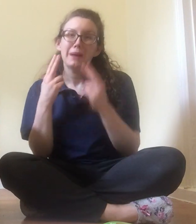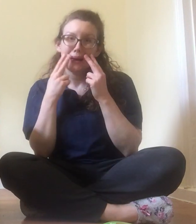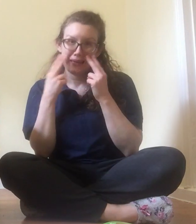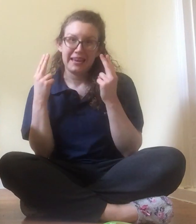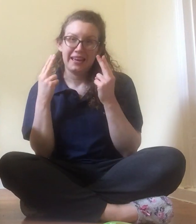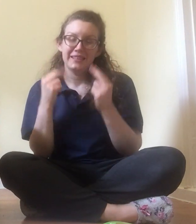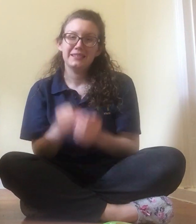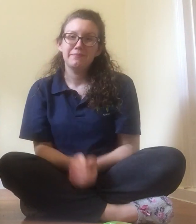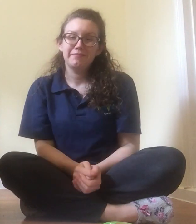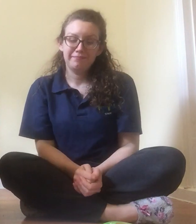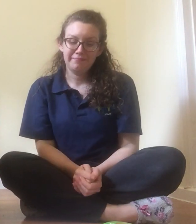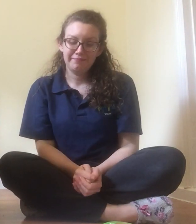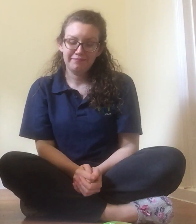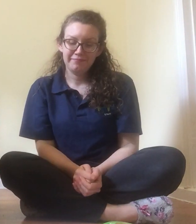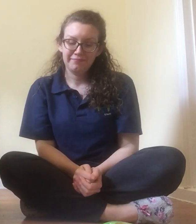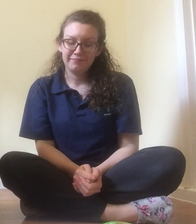My cat